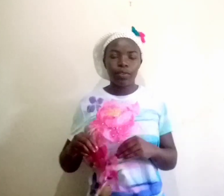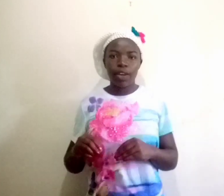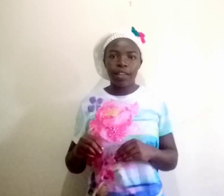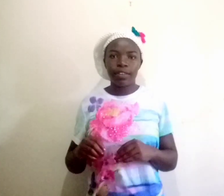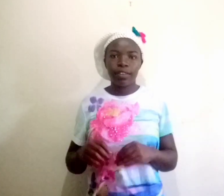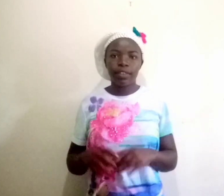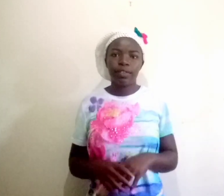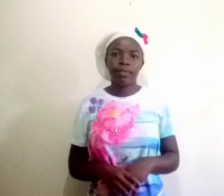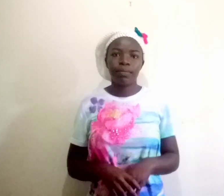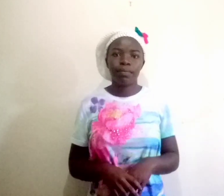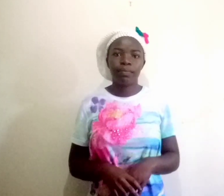Exodus,